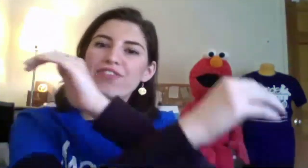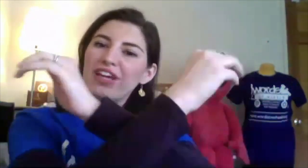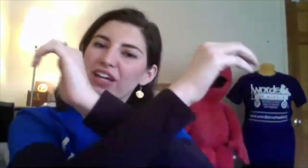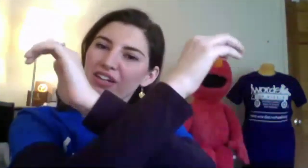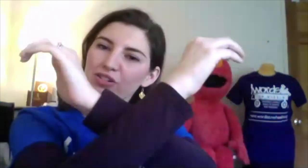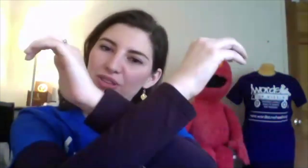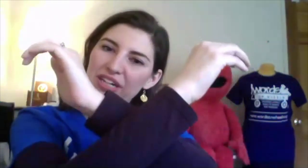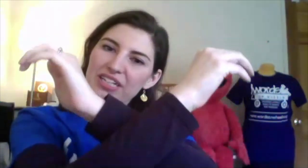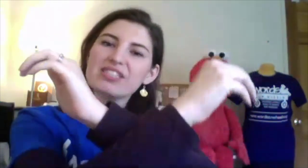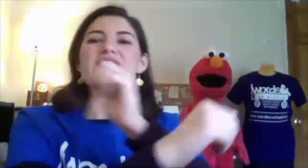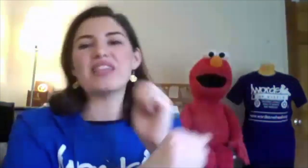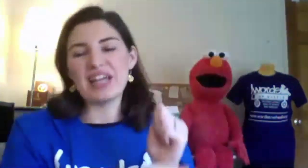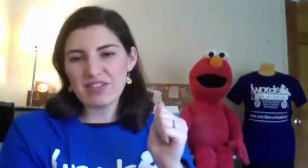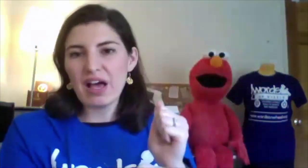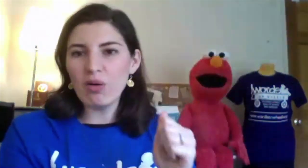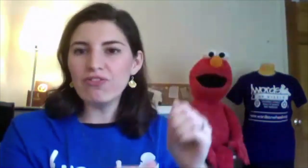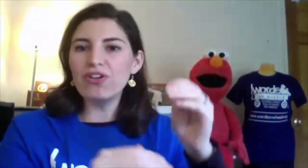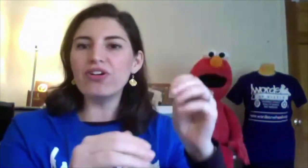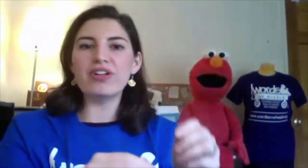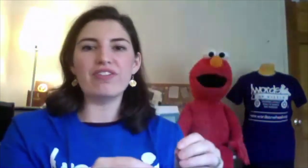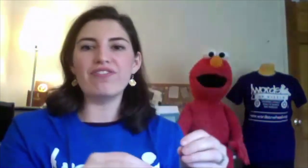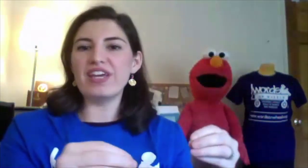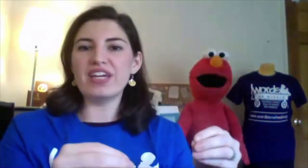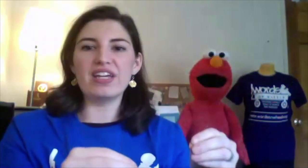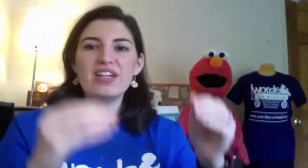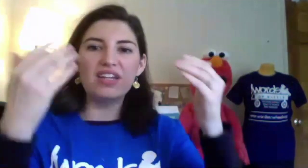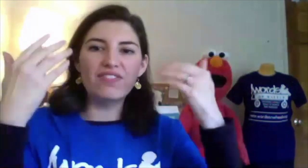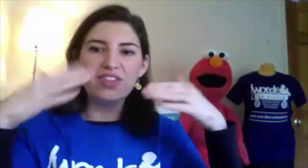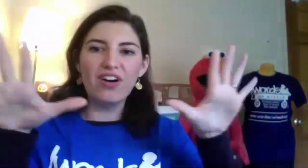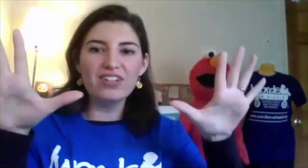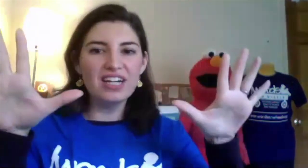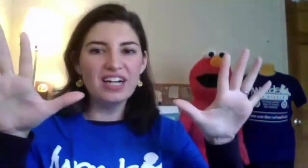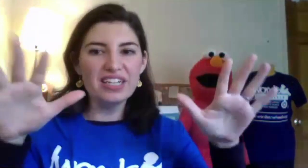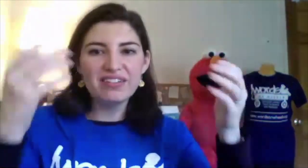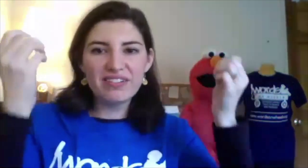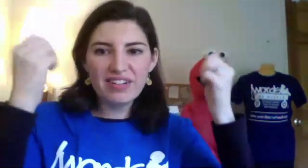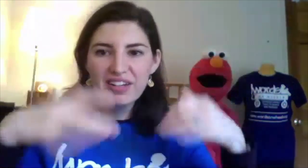can do this, that's helpful. If they can give you the all done,